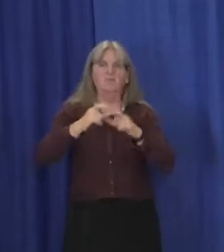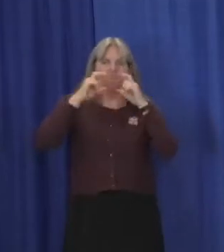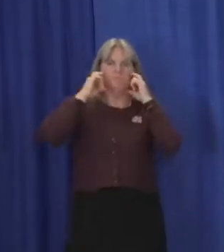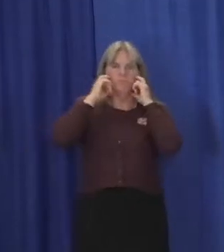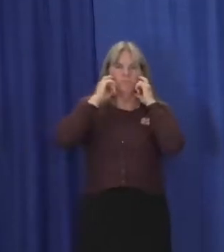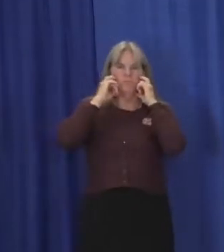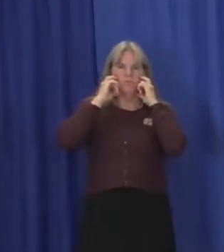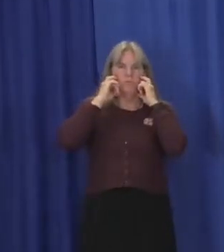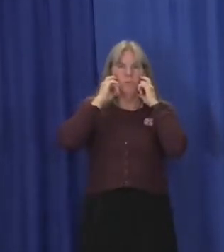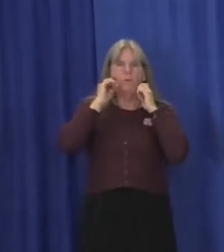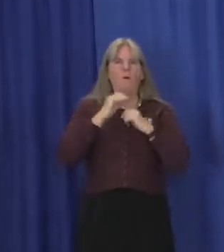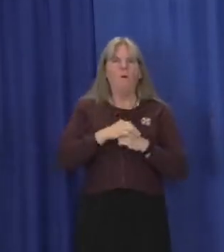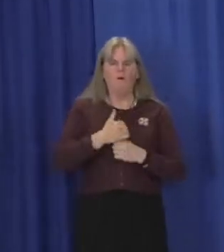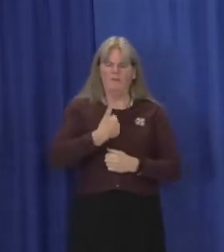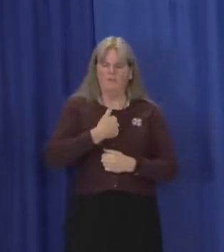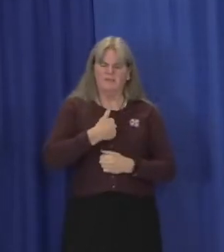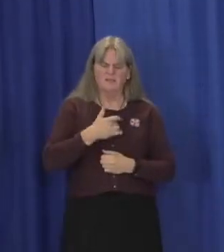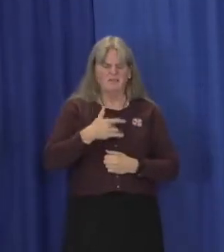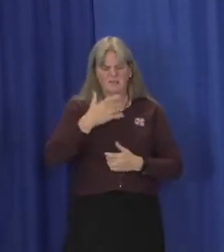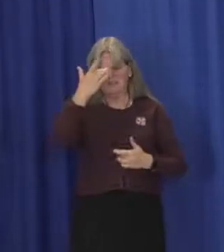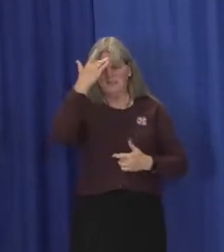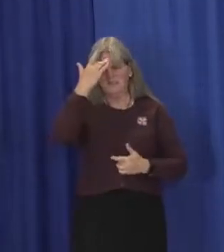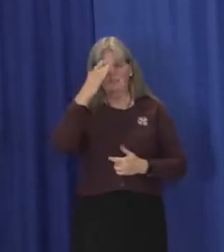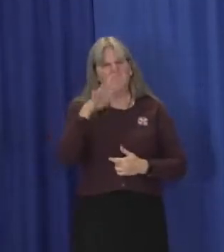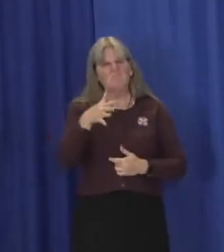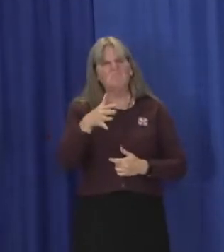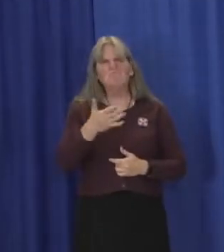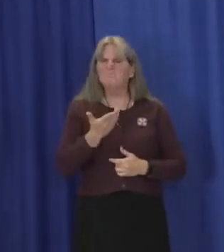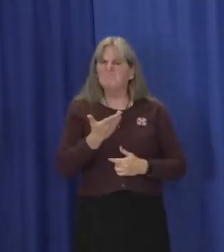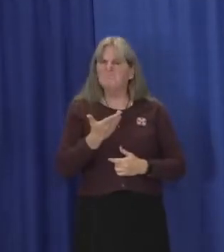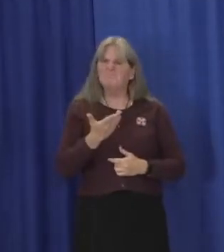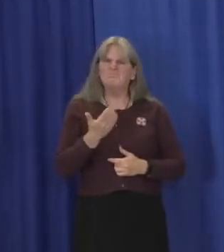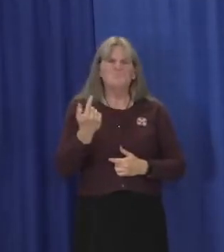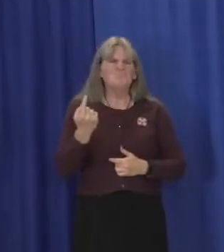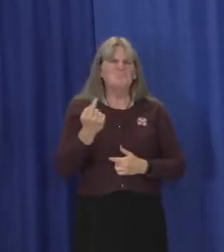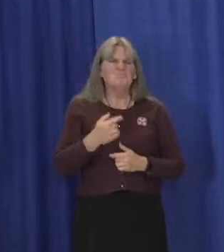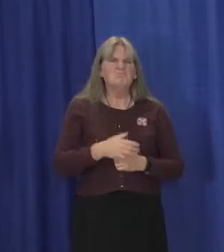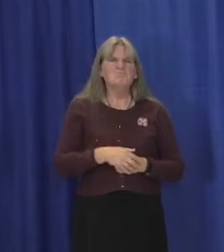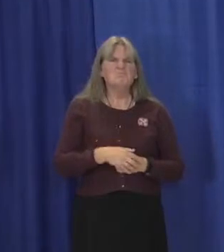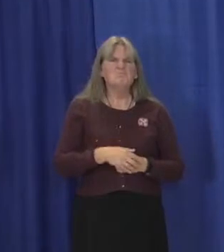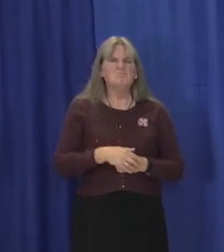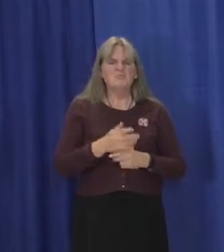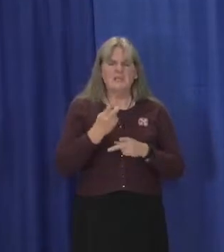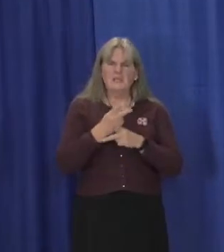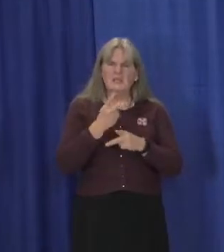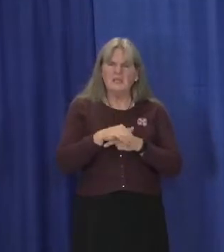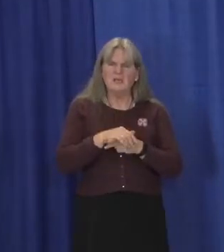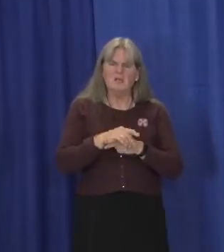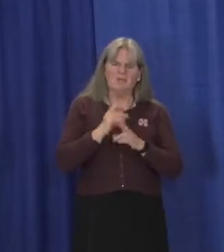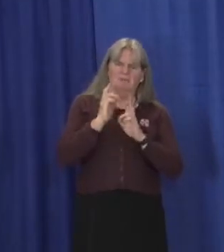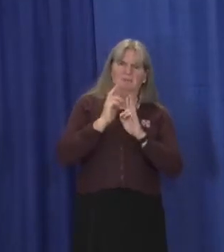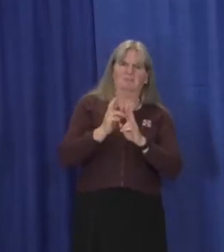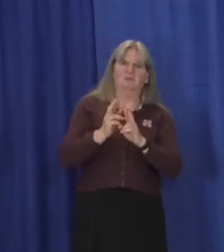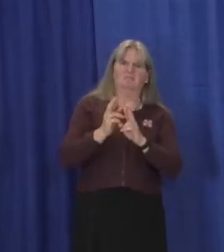we are ourselves not feeling completely on our game, or simply out of